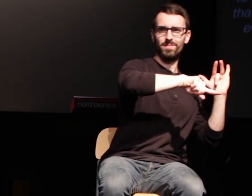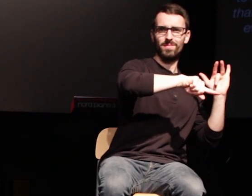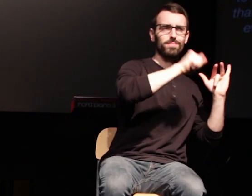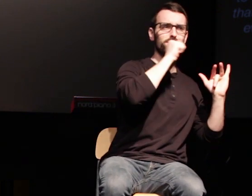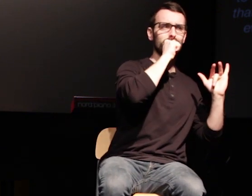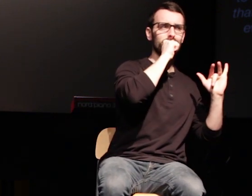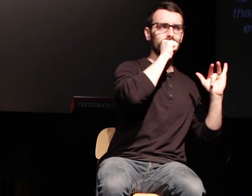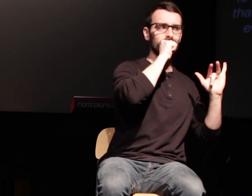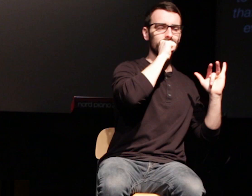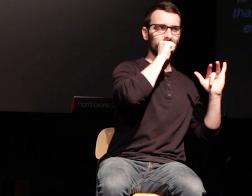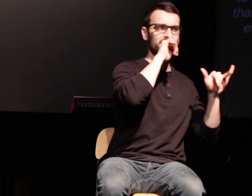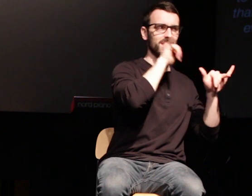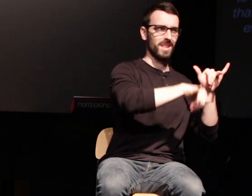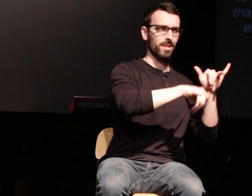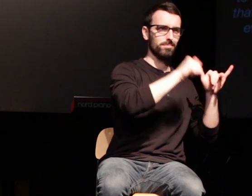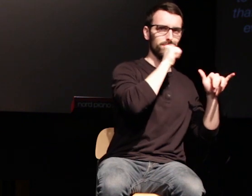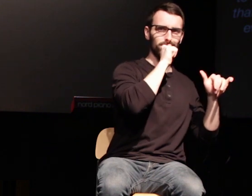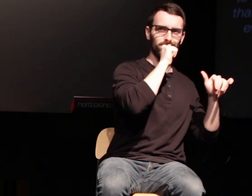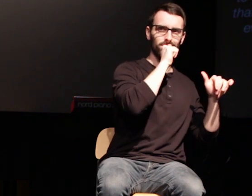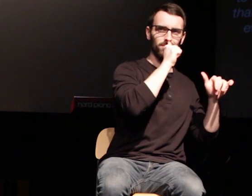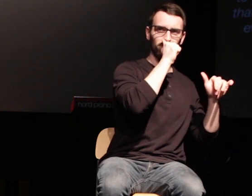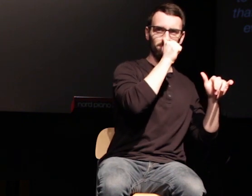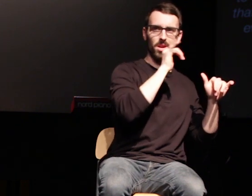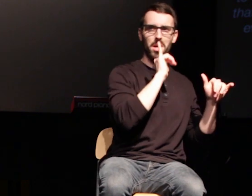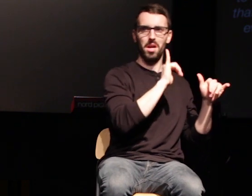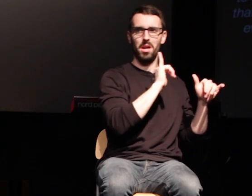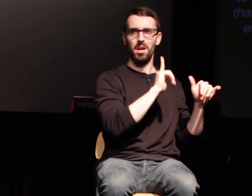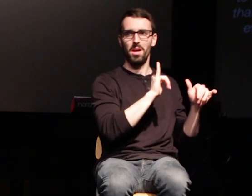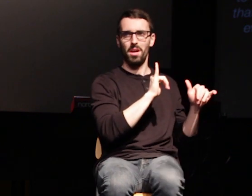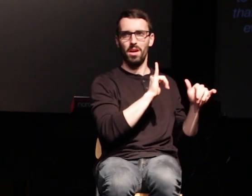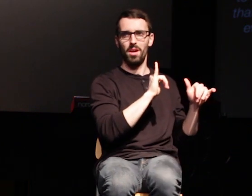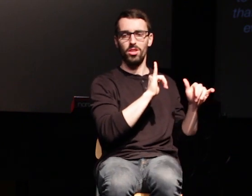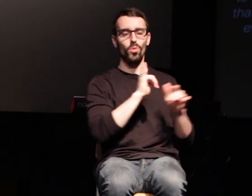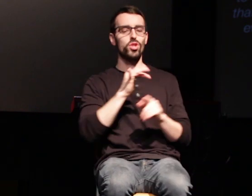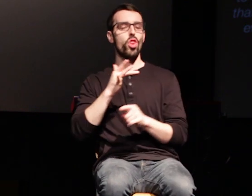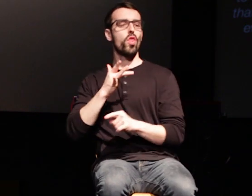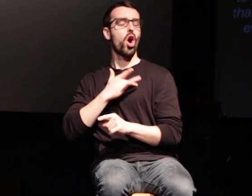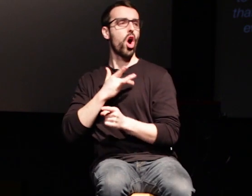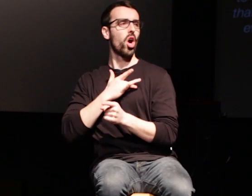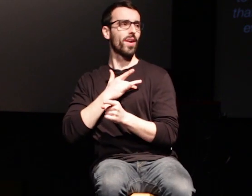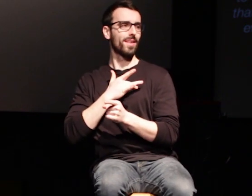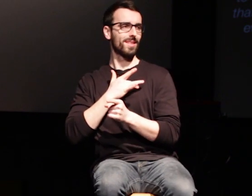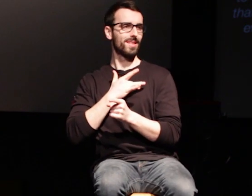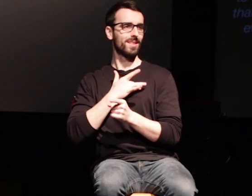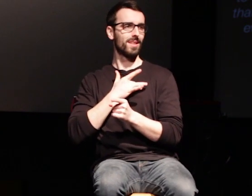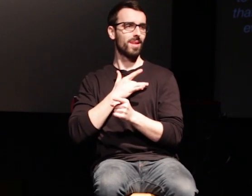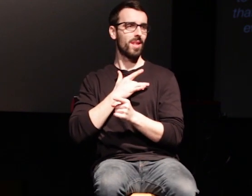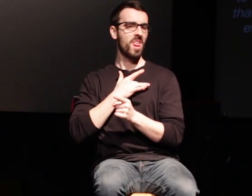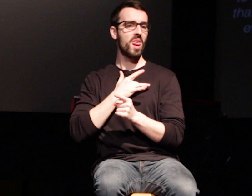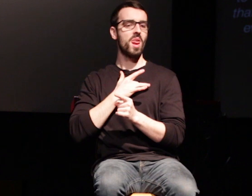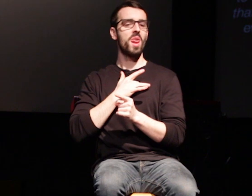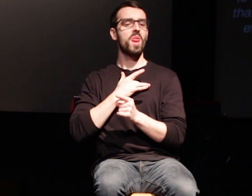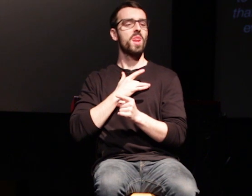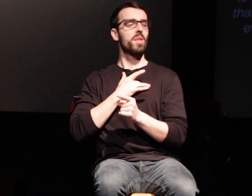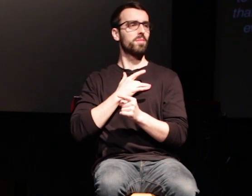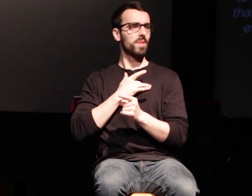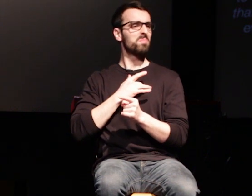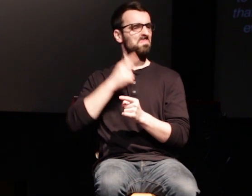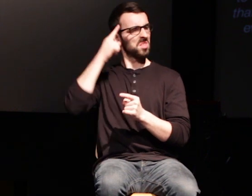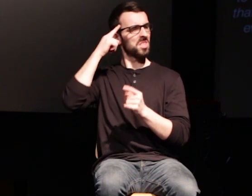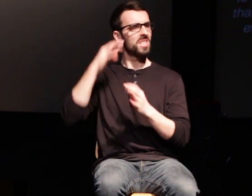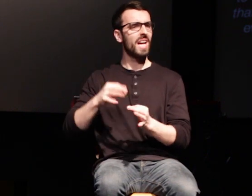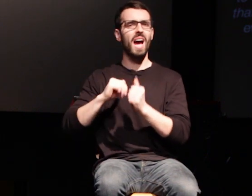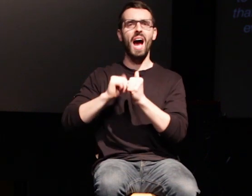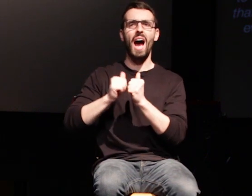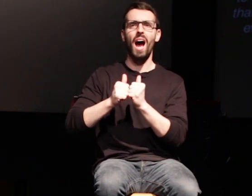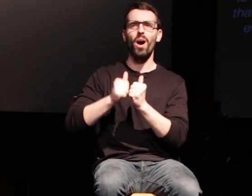hidden. So it's with a heart that determines how you hear. And this is just about the parable